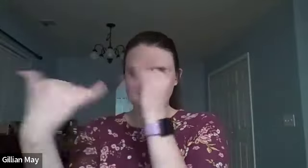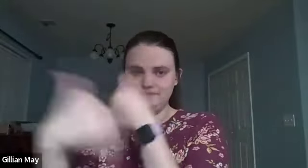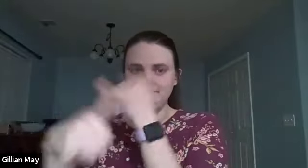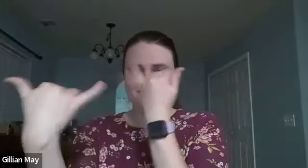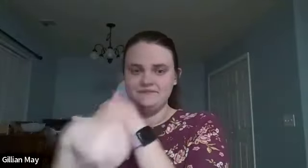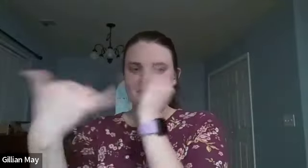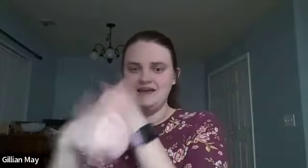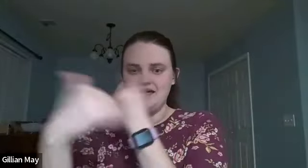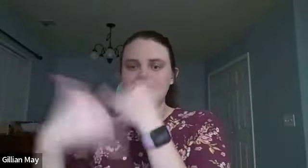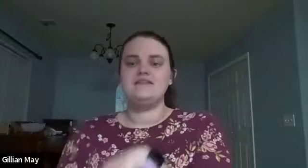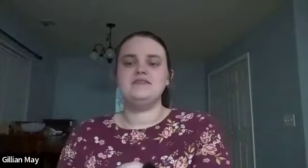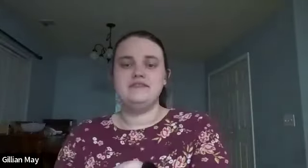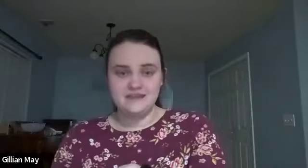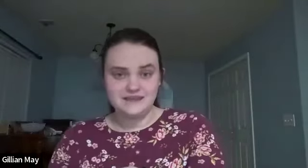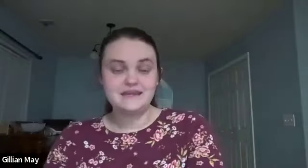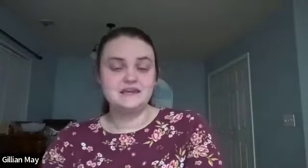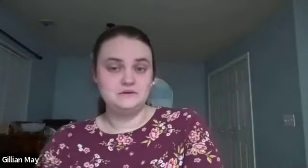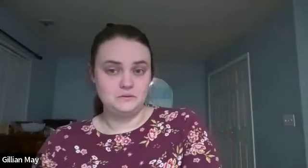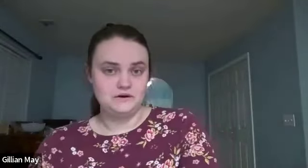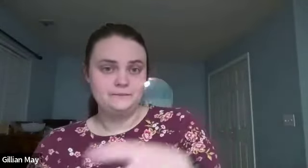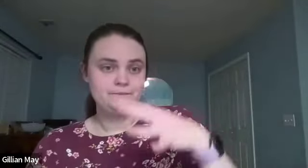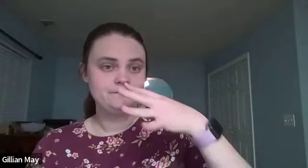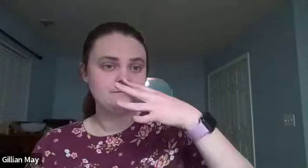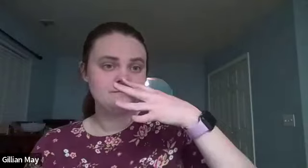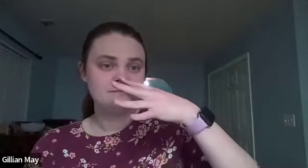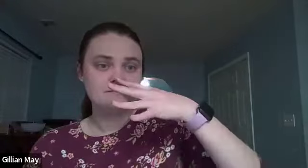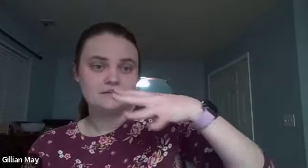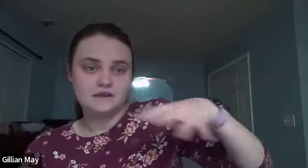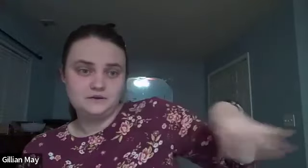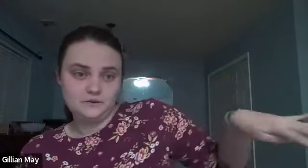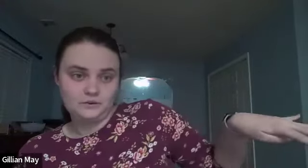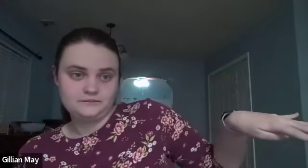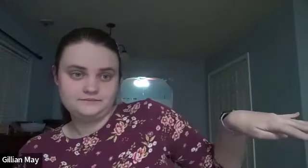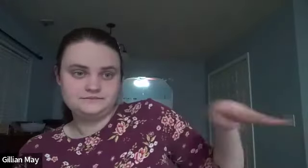Silly. Then ignore. Ignore.